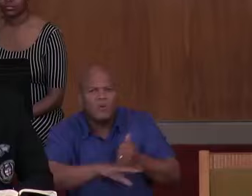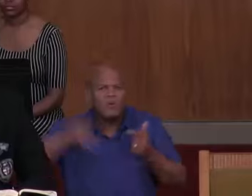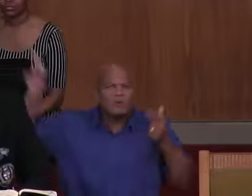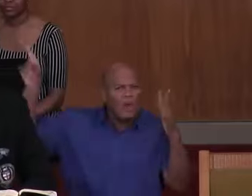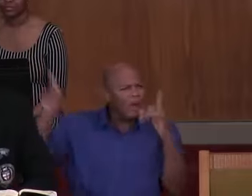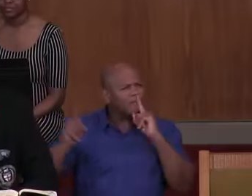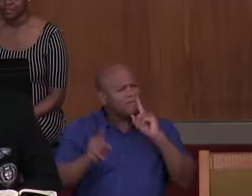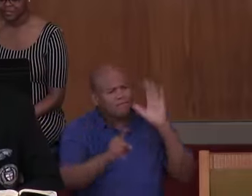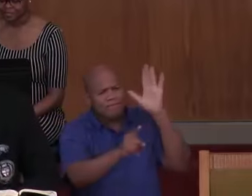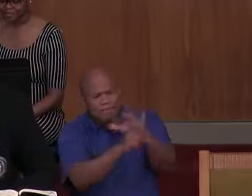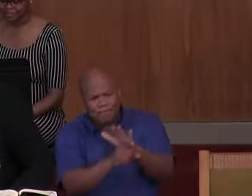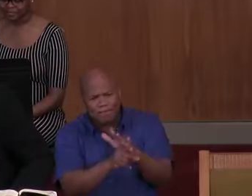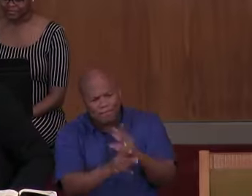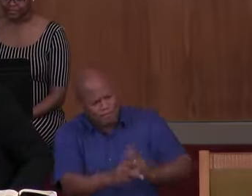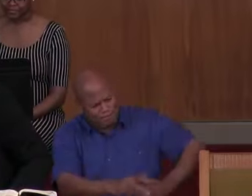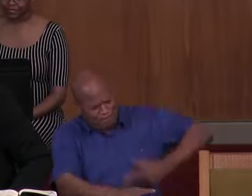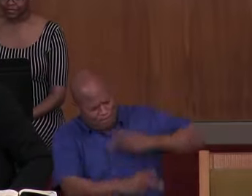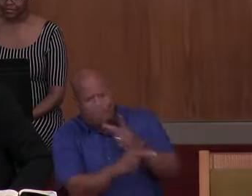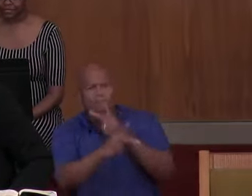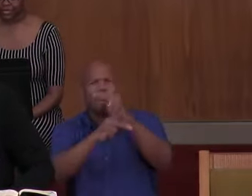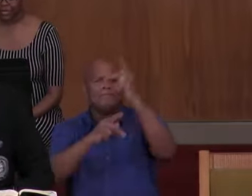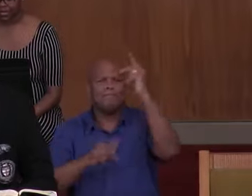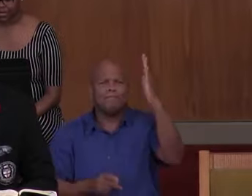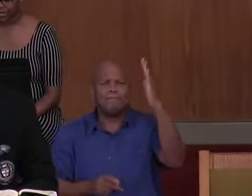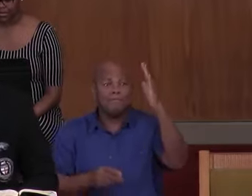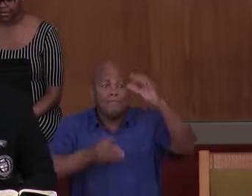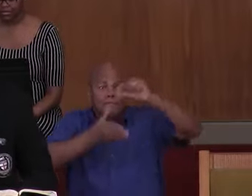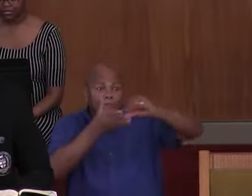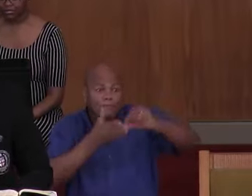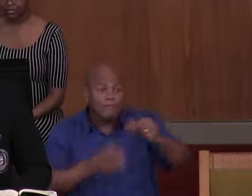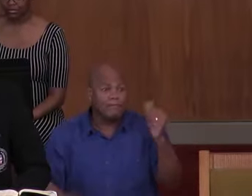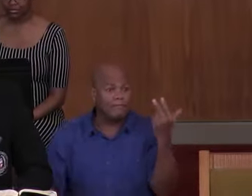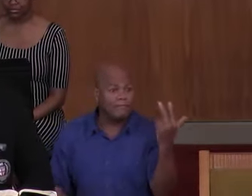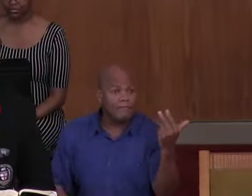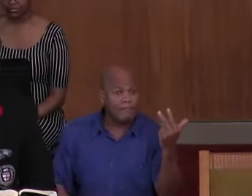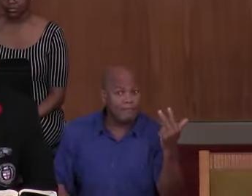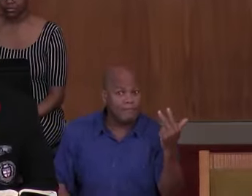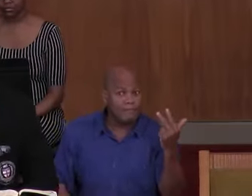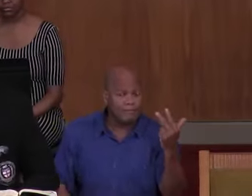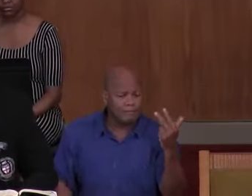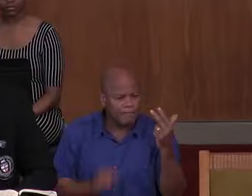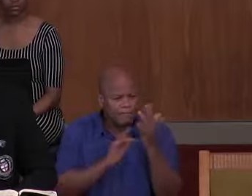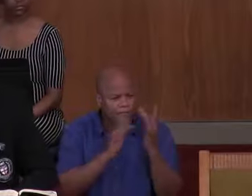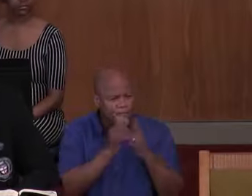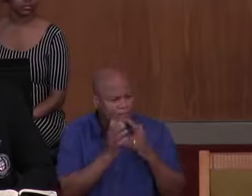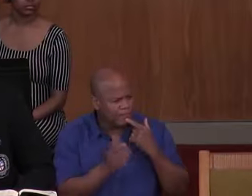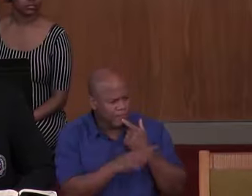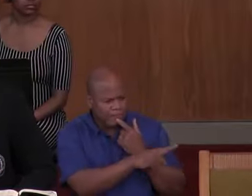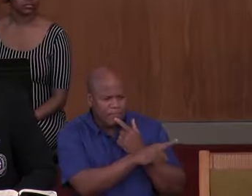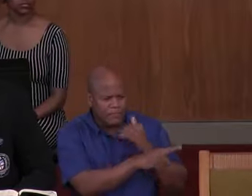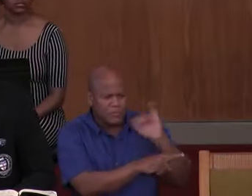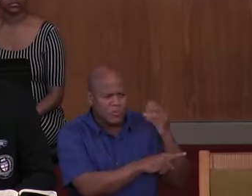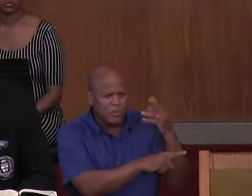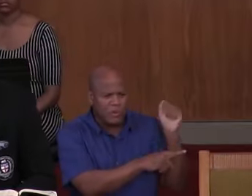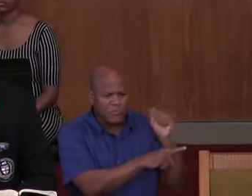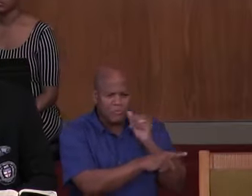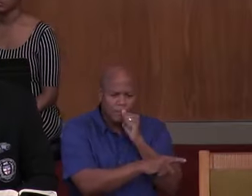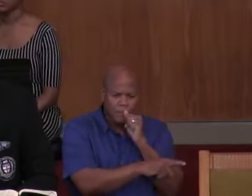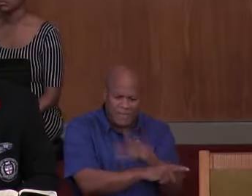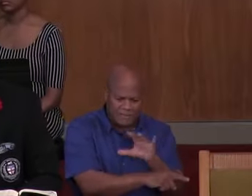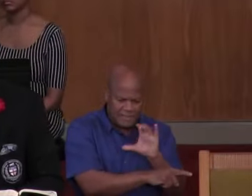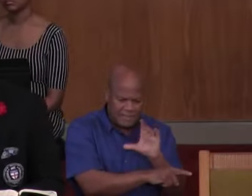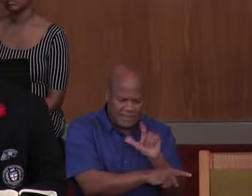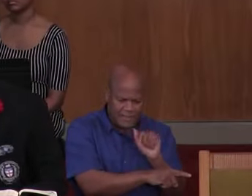is a promise-keeping God. Verse 13, the Bible said Joshua blessed him.